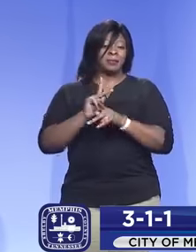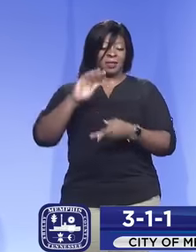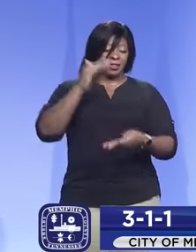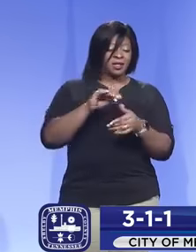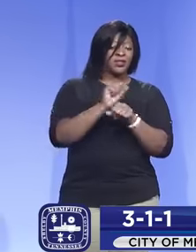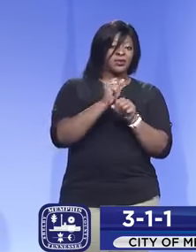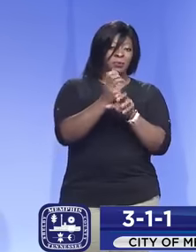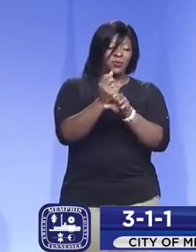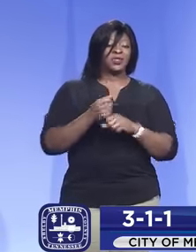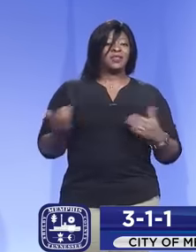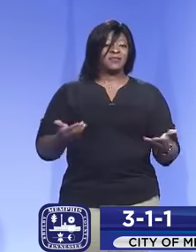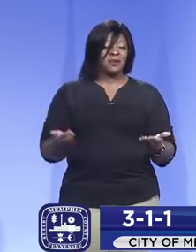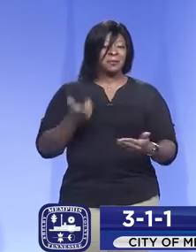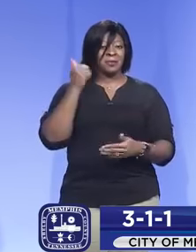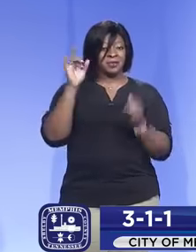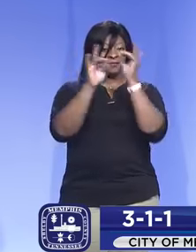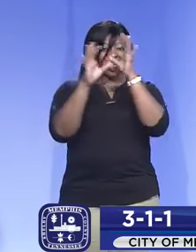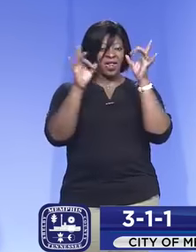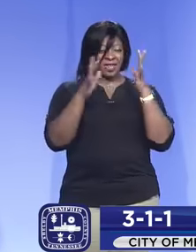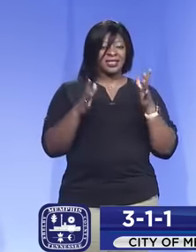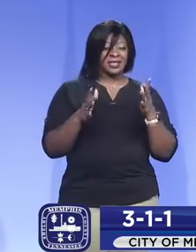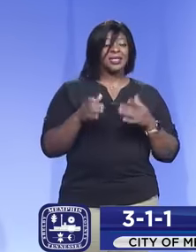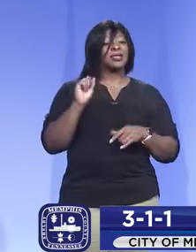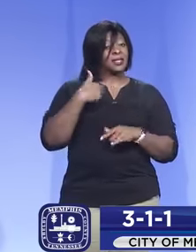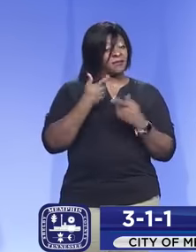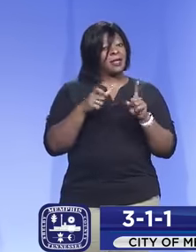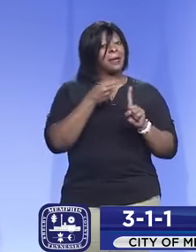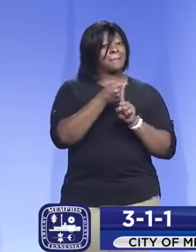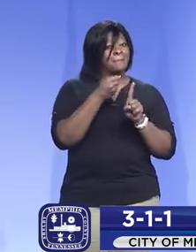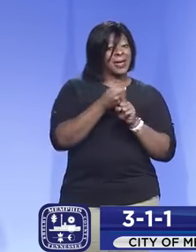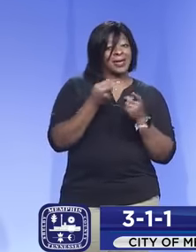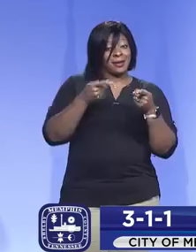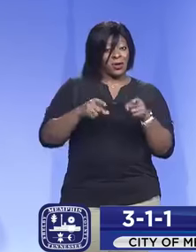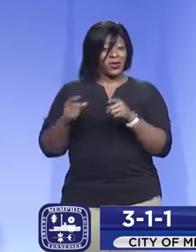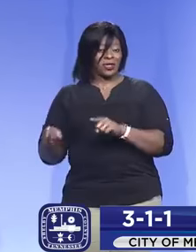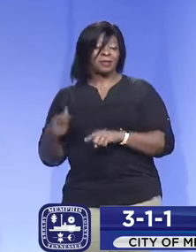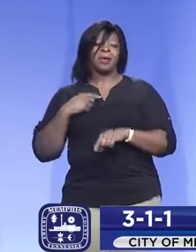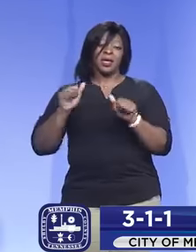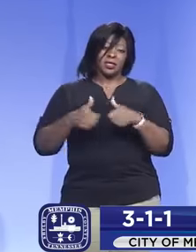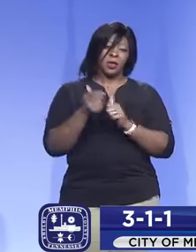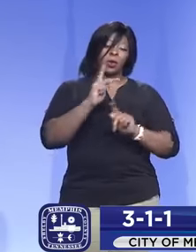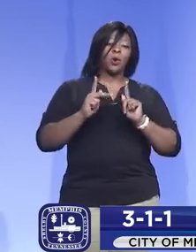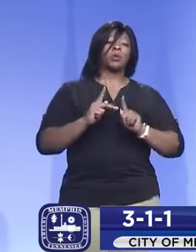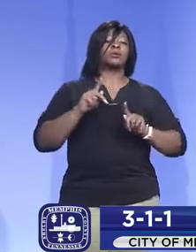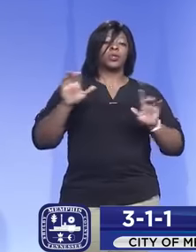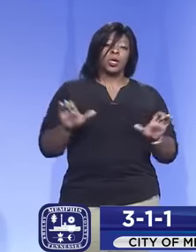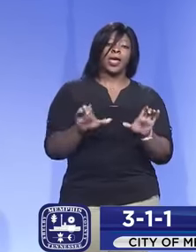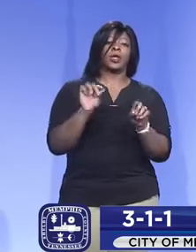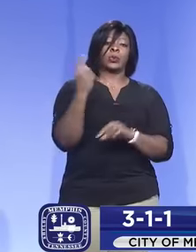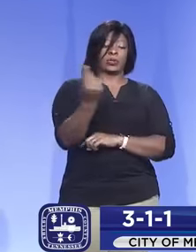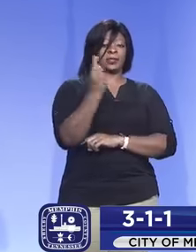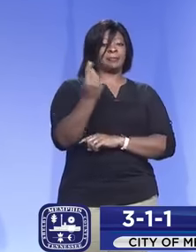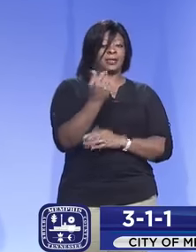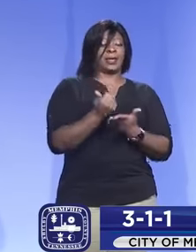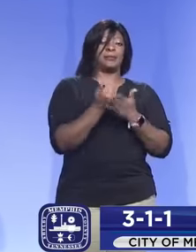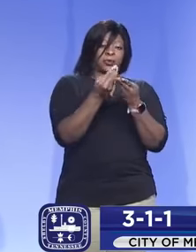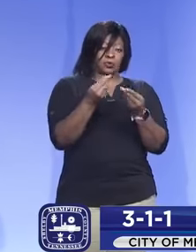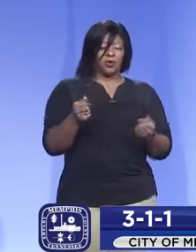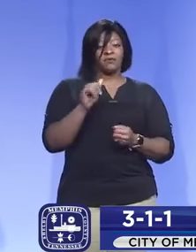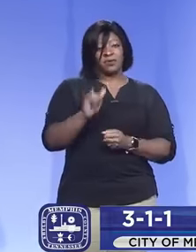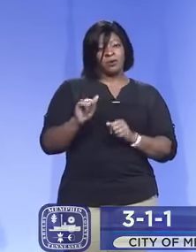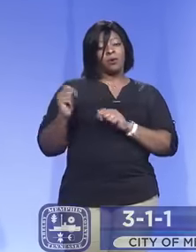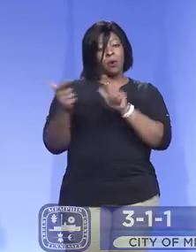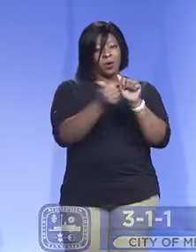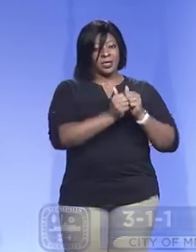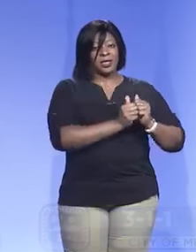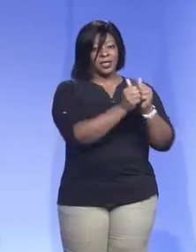jobs here. So yes, there is some impact, but I really challenge people to move to action and for us to do something collectively